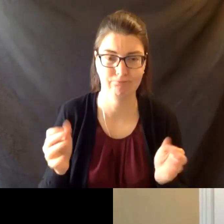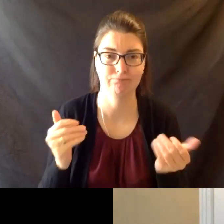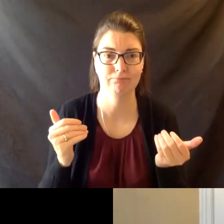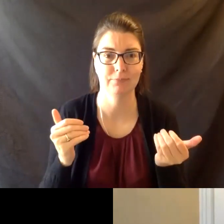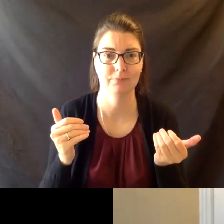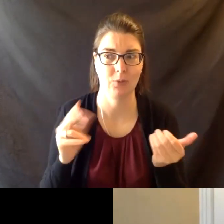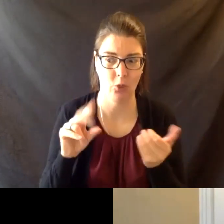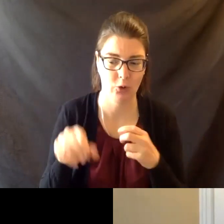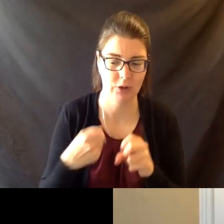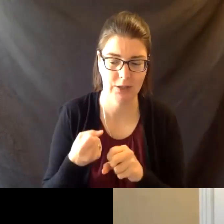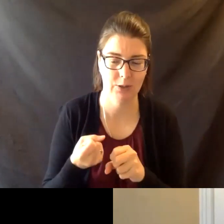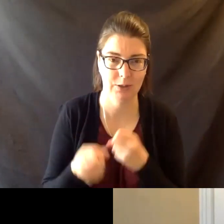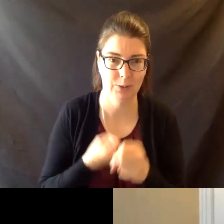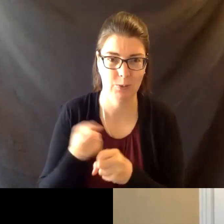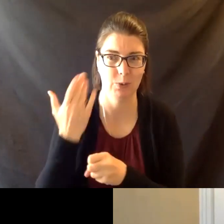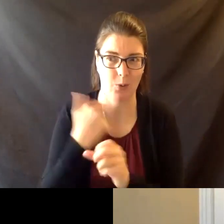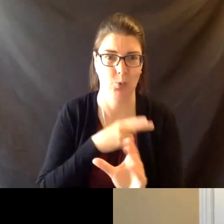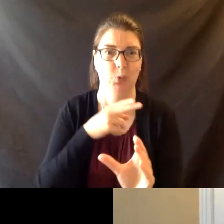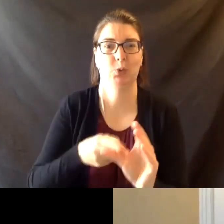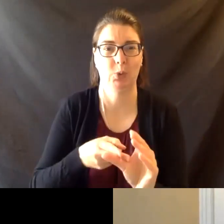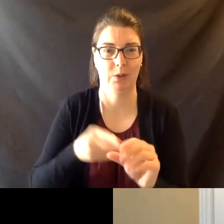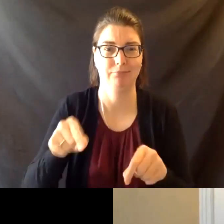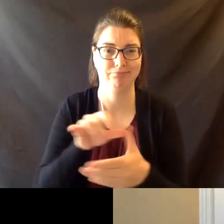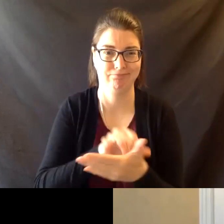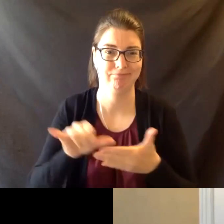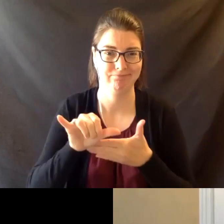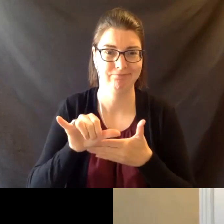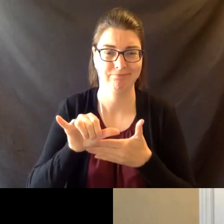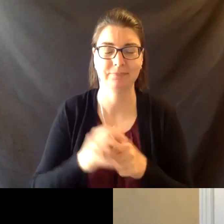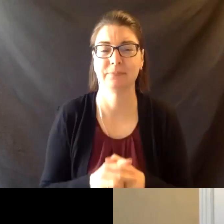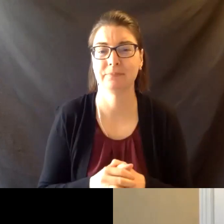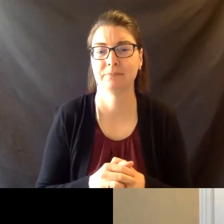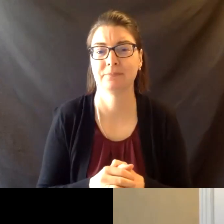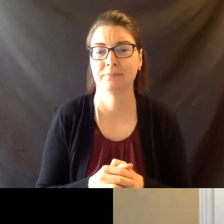ago to join York University.